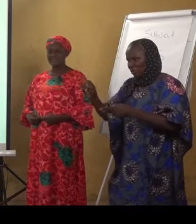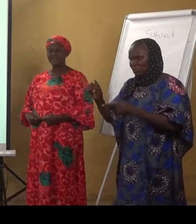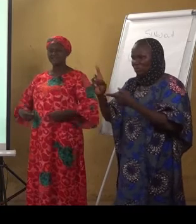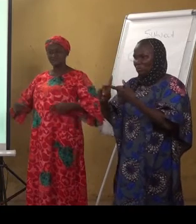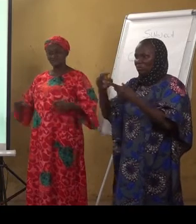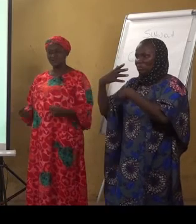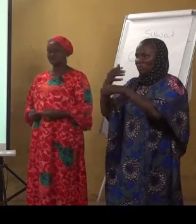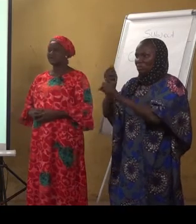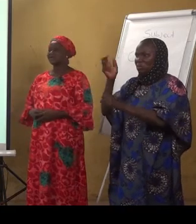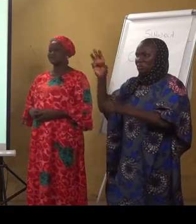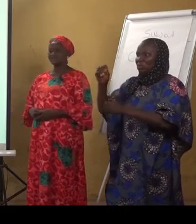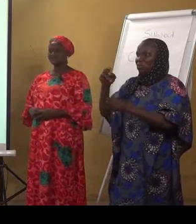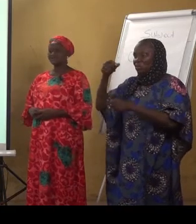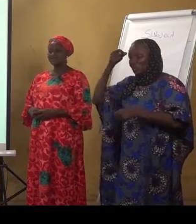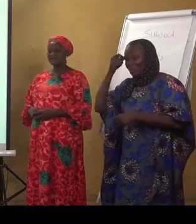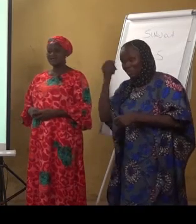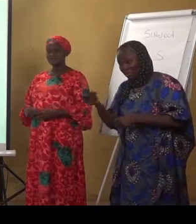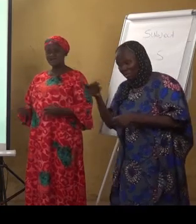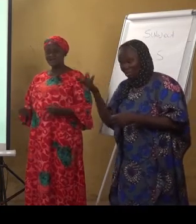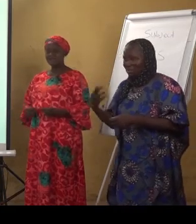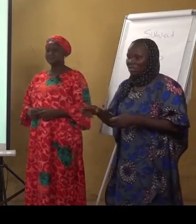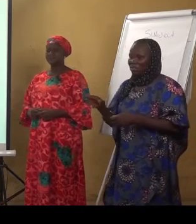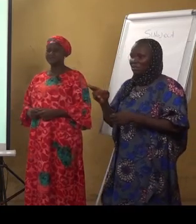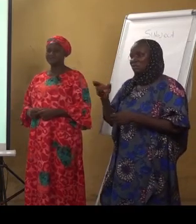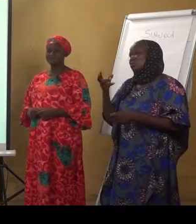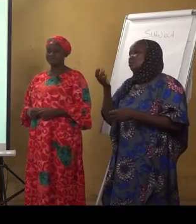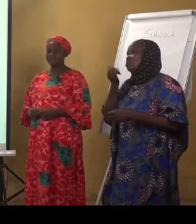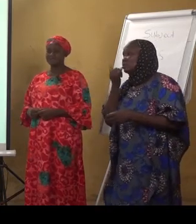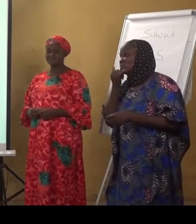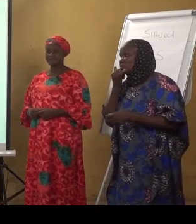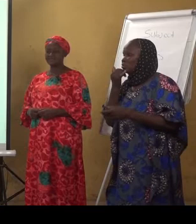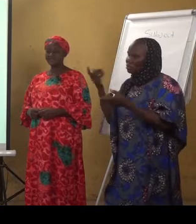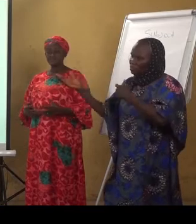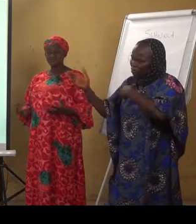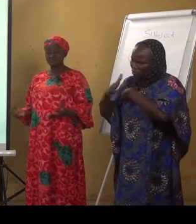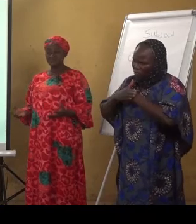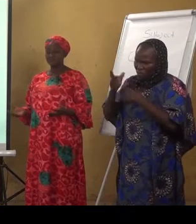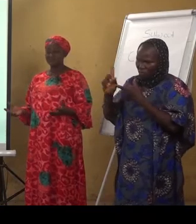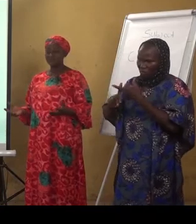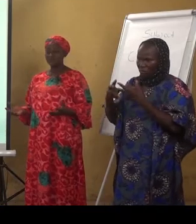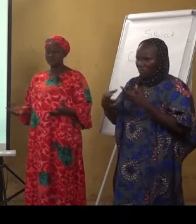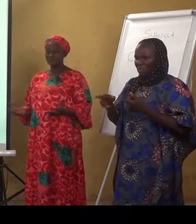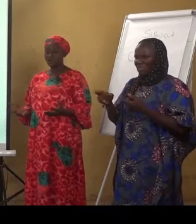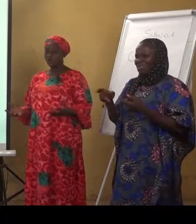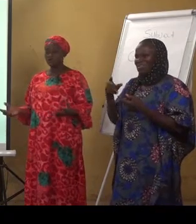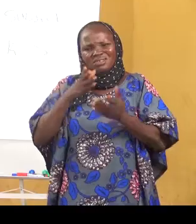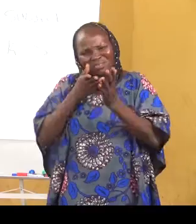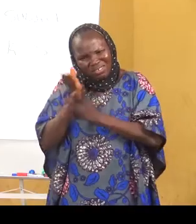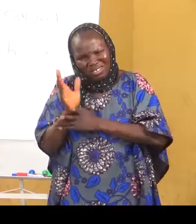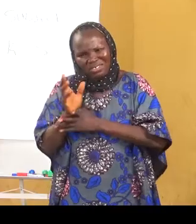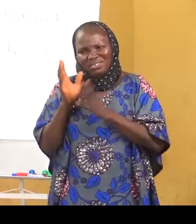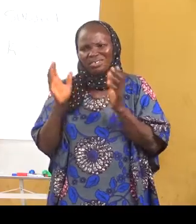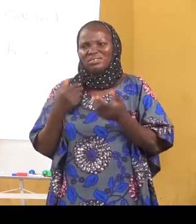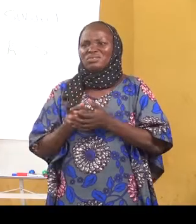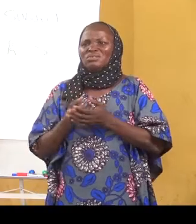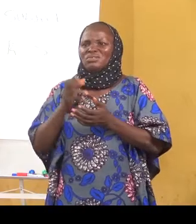mistakes and turn back and come back to their right senses to live well. Nobody will give